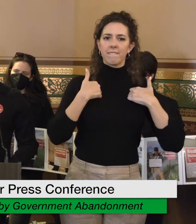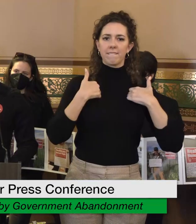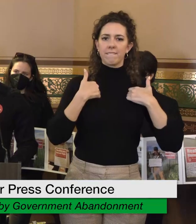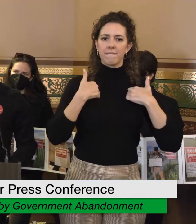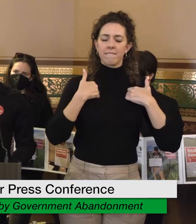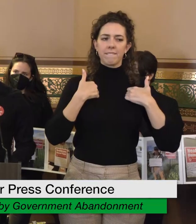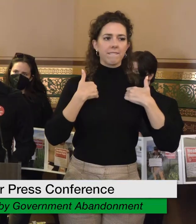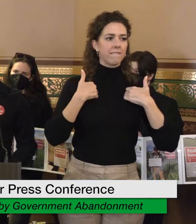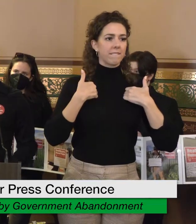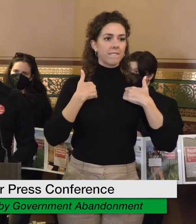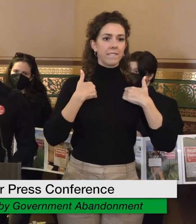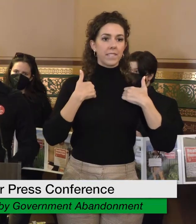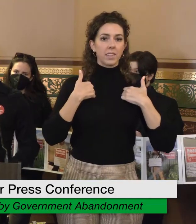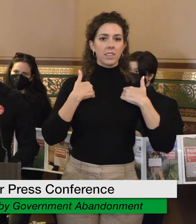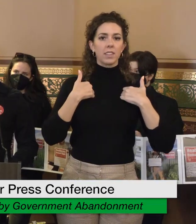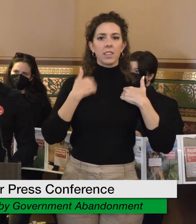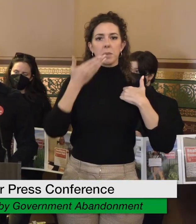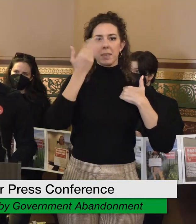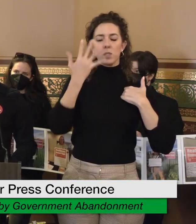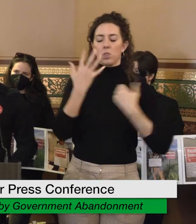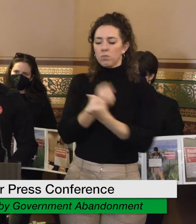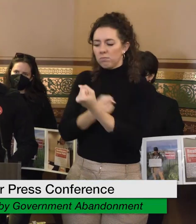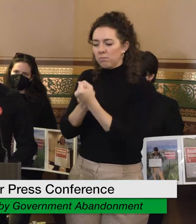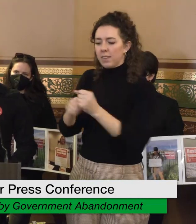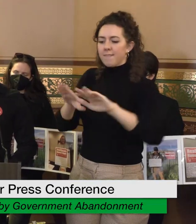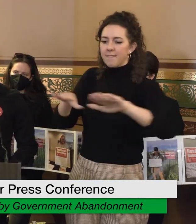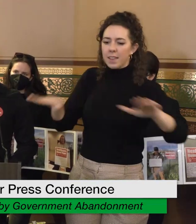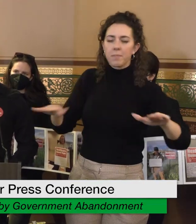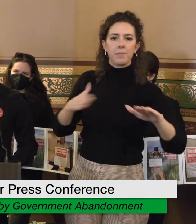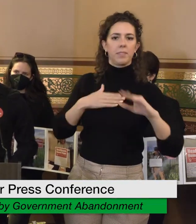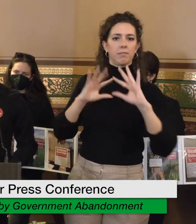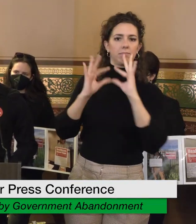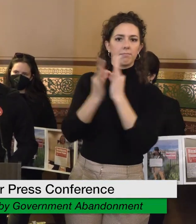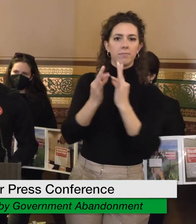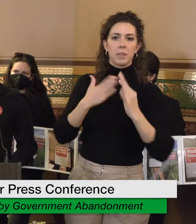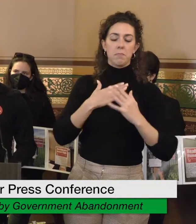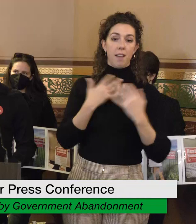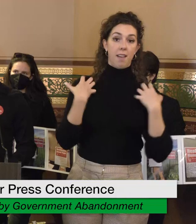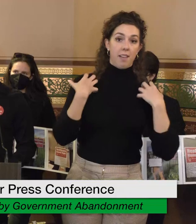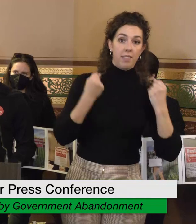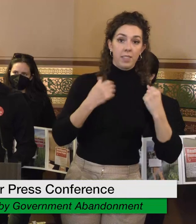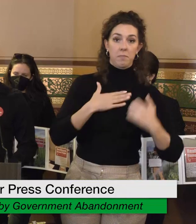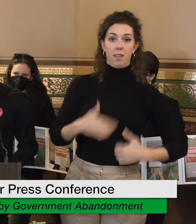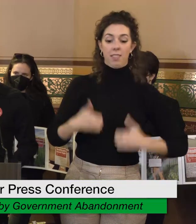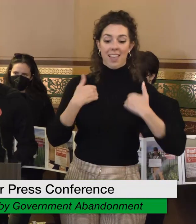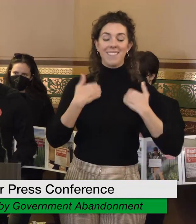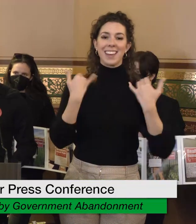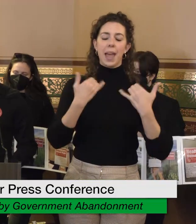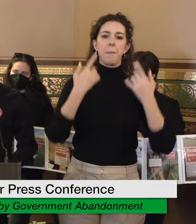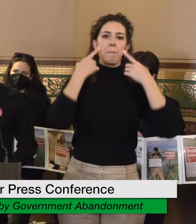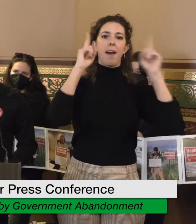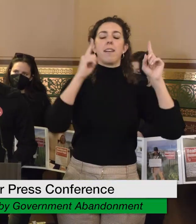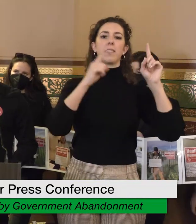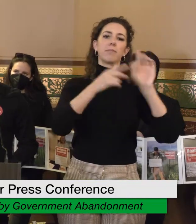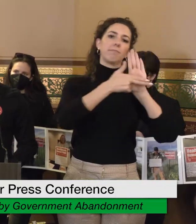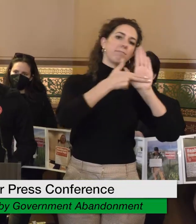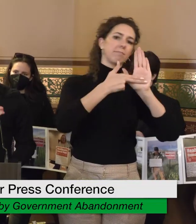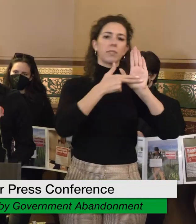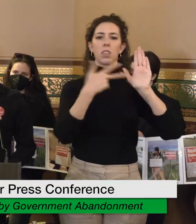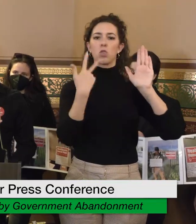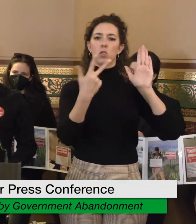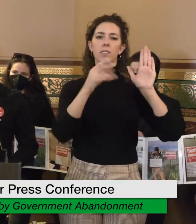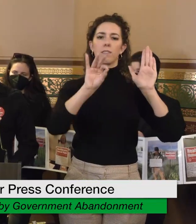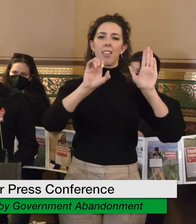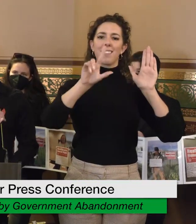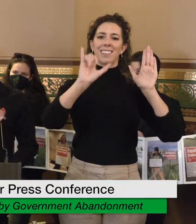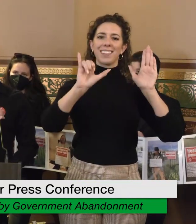I chose my children, I chose my loved ones, I chose my health and my life, and now I have three felonies. I have